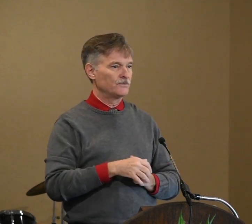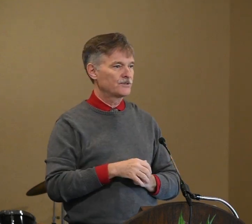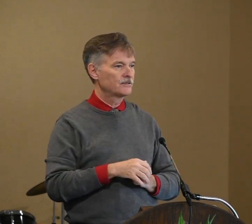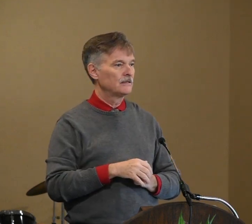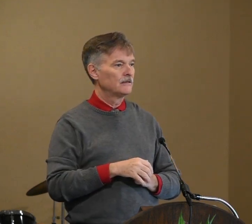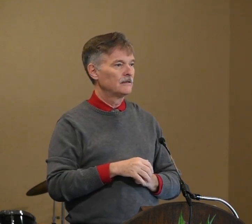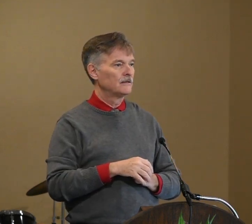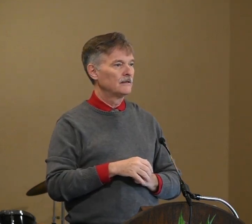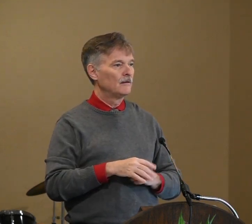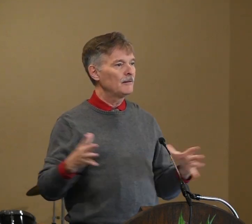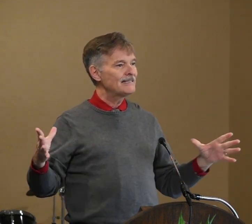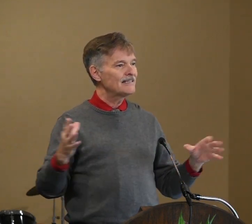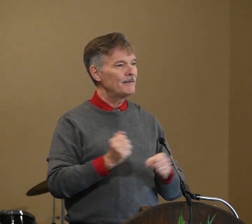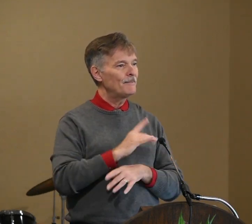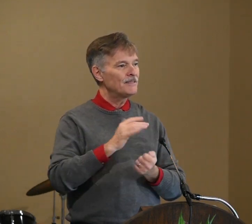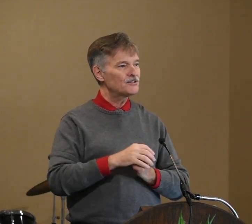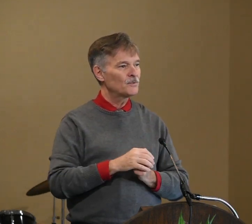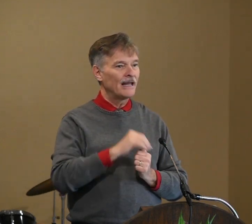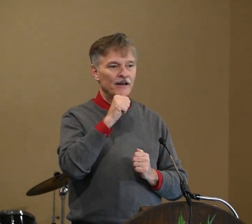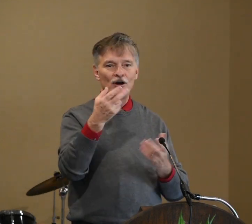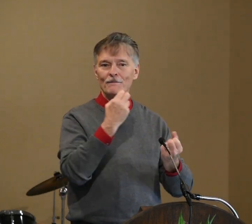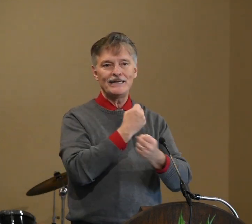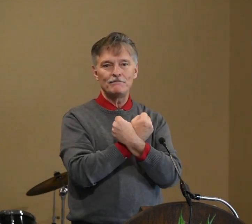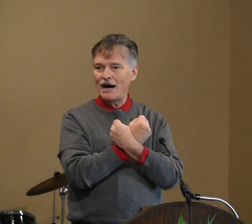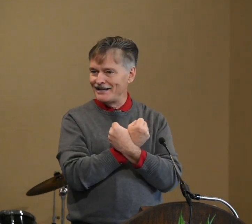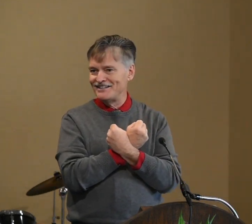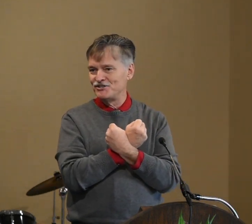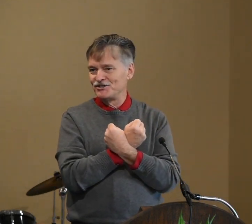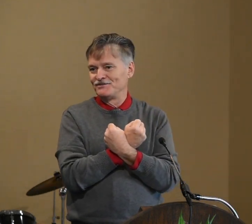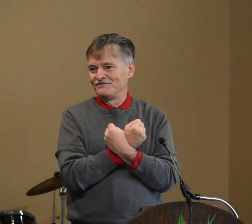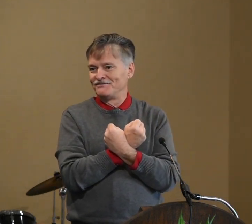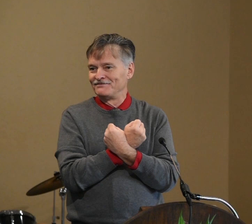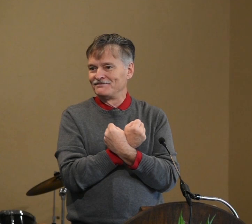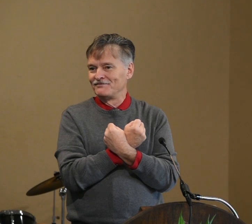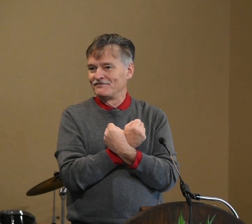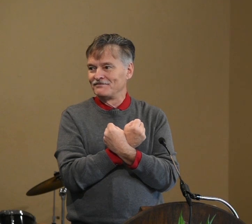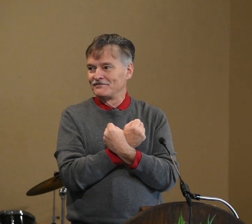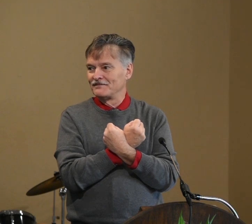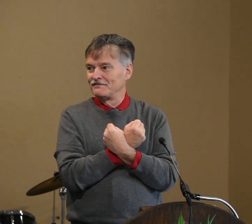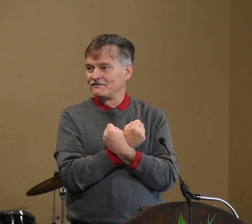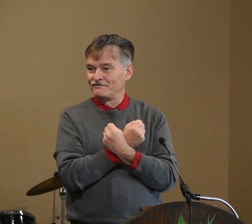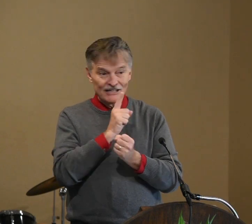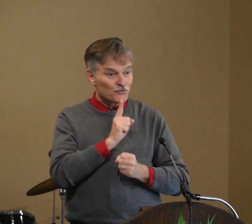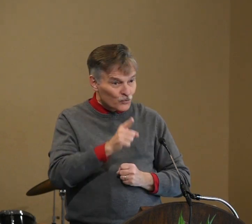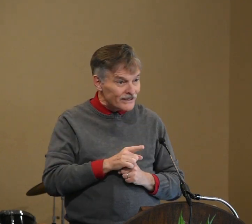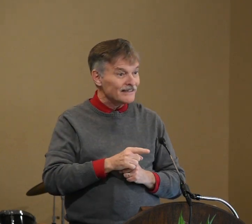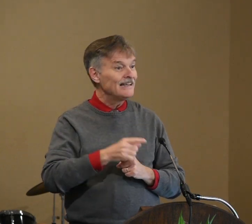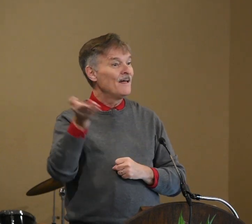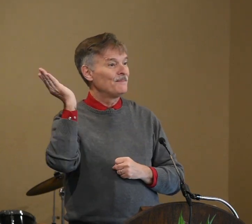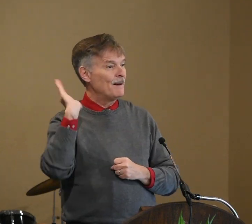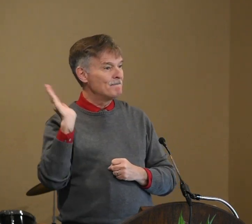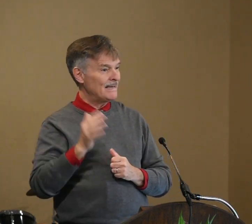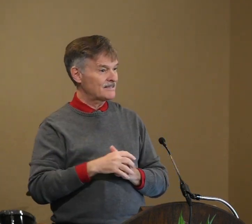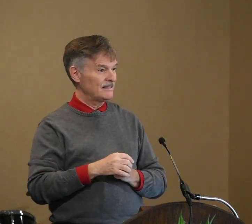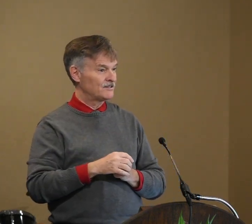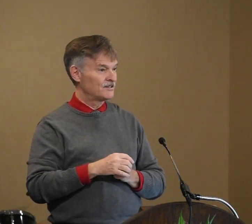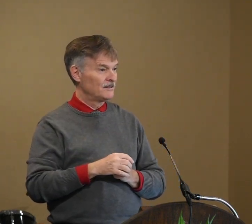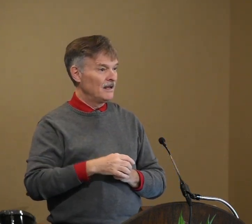don'ts. Well, let me sum it up this way. Don't be in bondage. That's really the message.